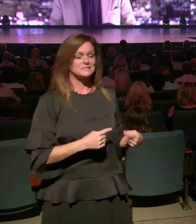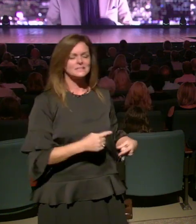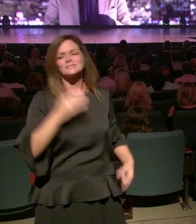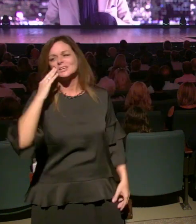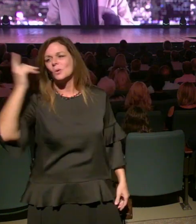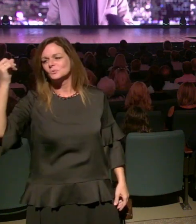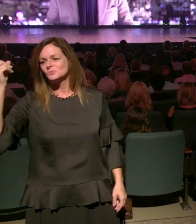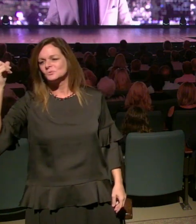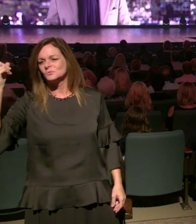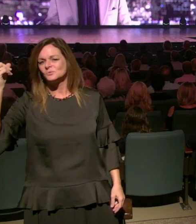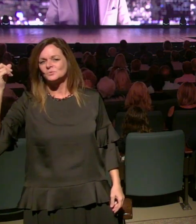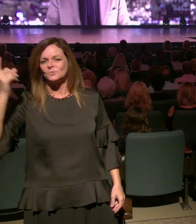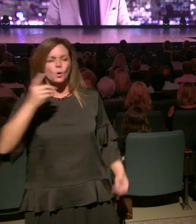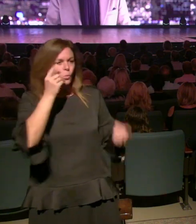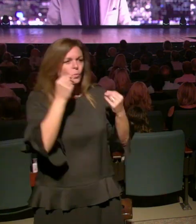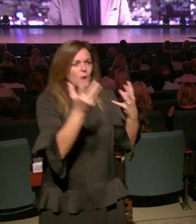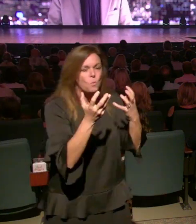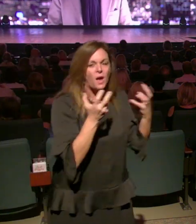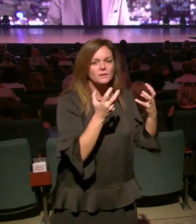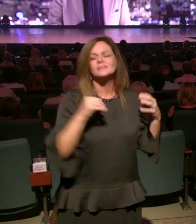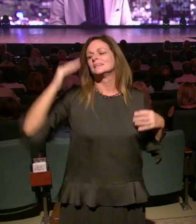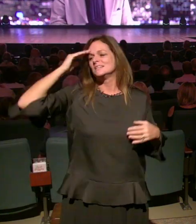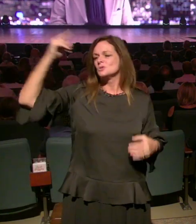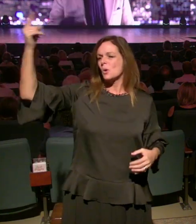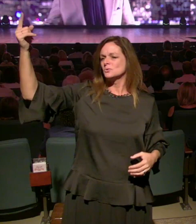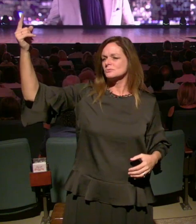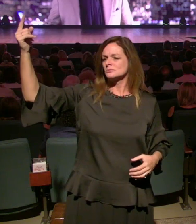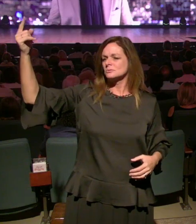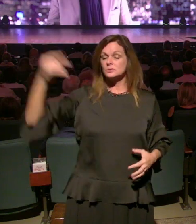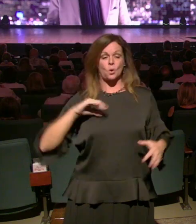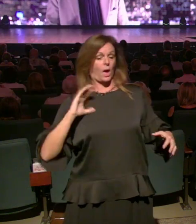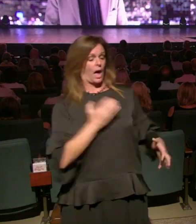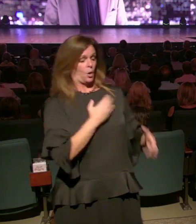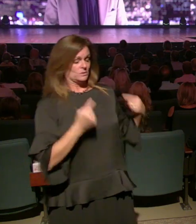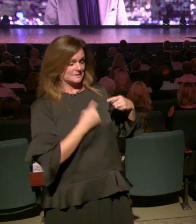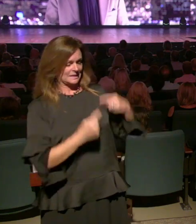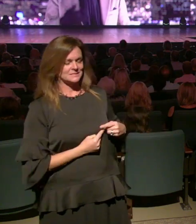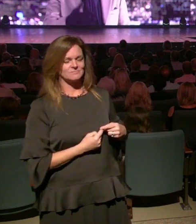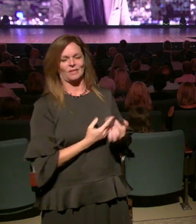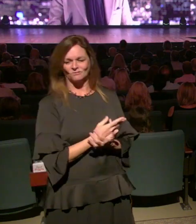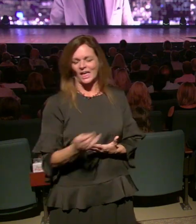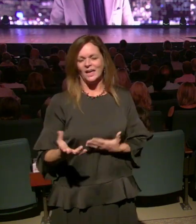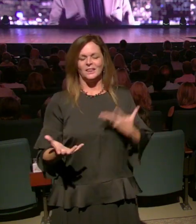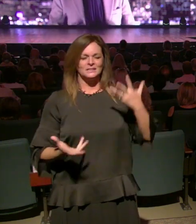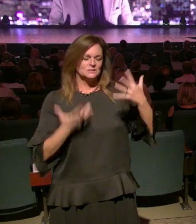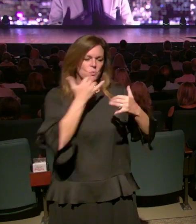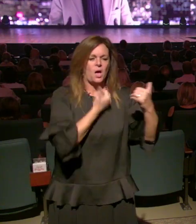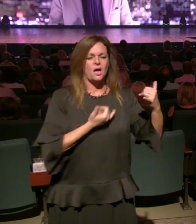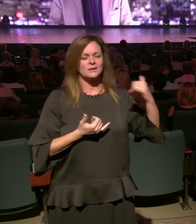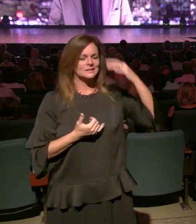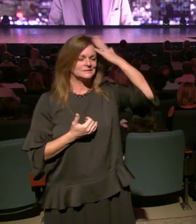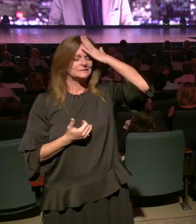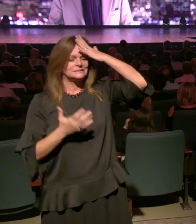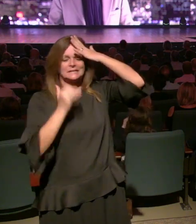that we would need to be rescued from our own sin. He knew all of our mistakes and our shortcomings, and that's why he would give us the